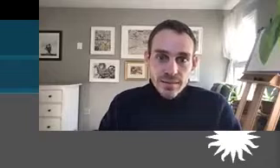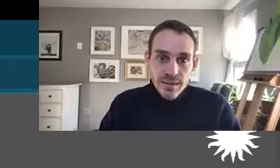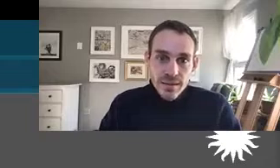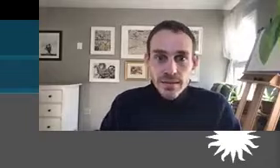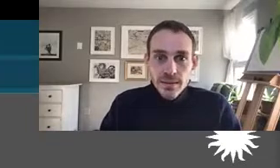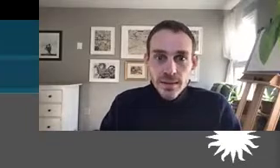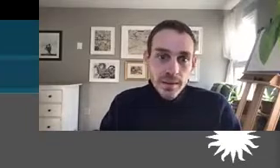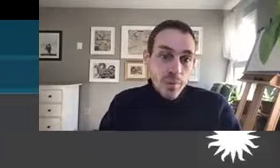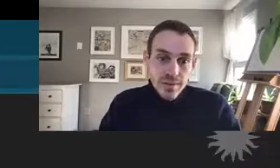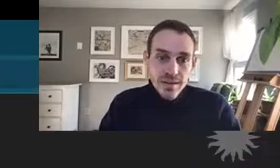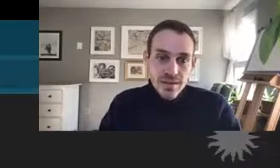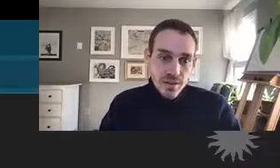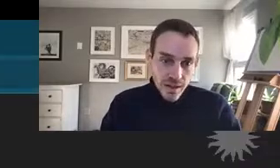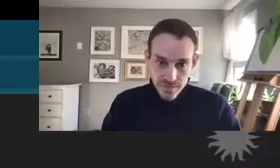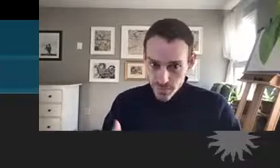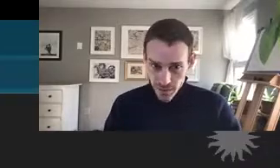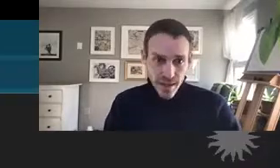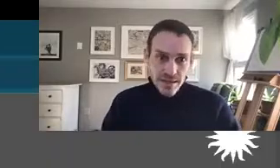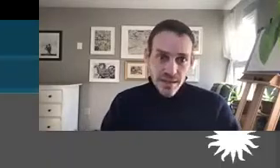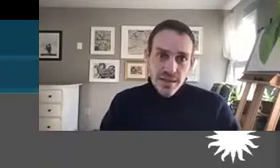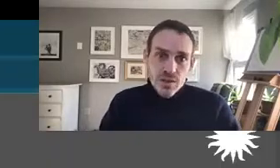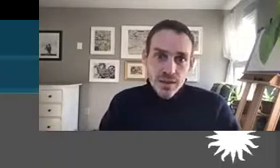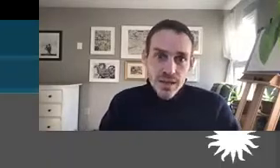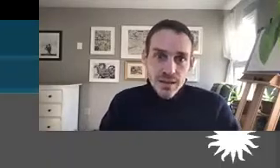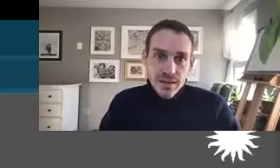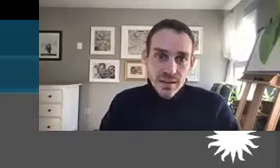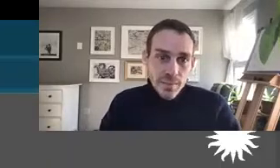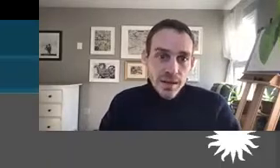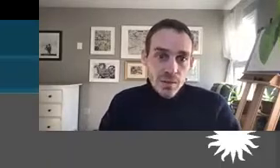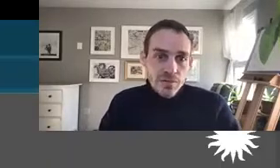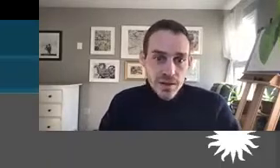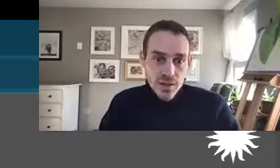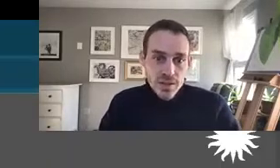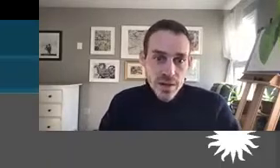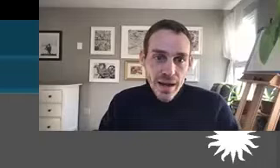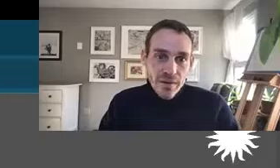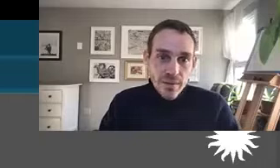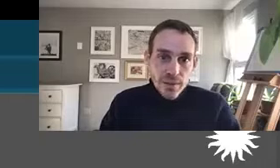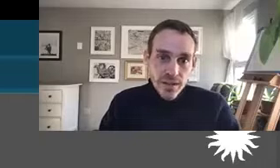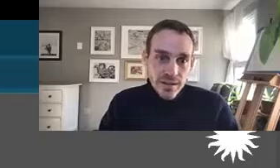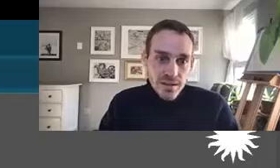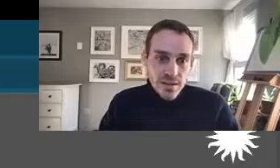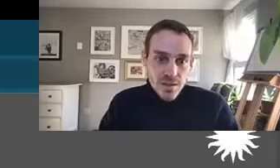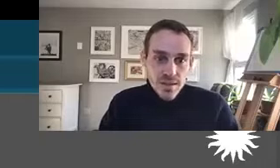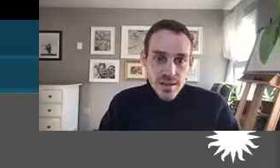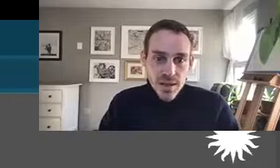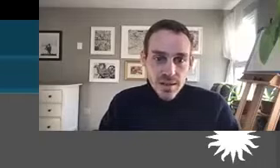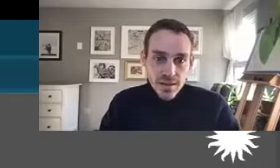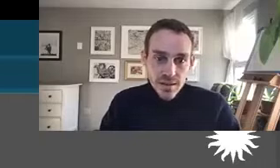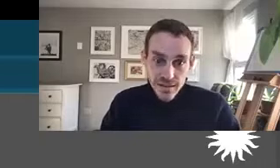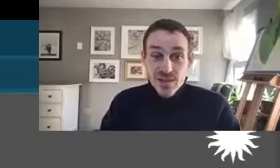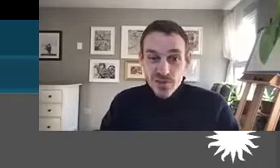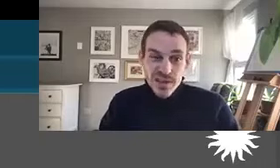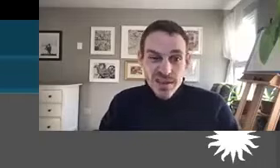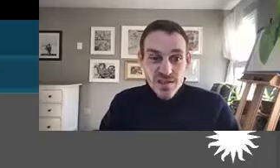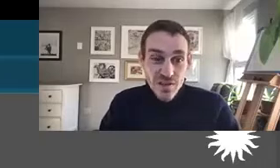back. The important thing is that they're kind of putting that data entry in and making reflections about how they played and the decisions that they made.